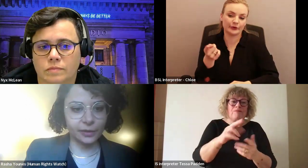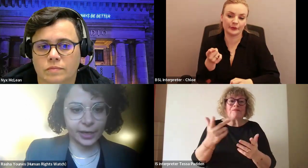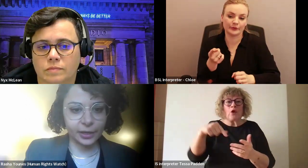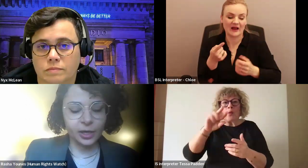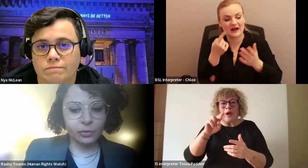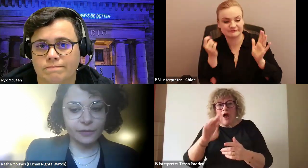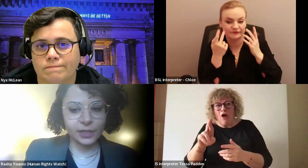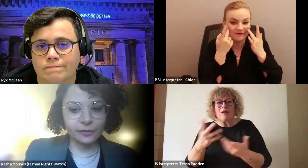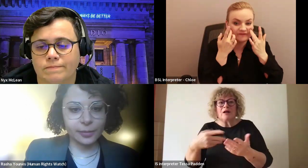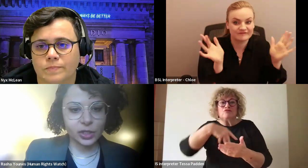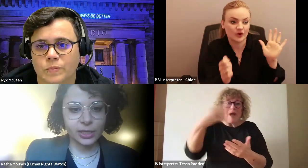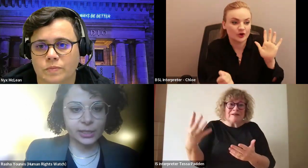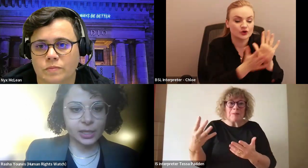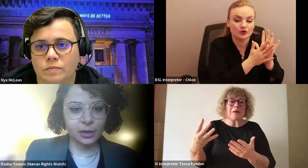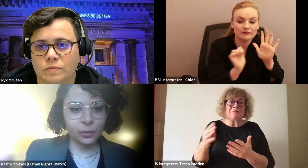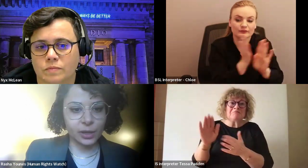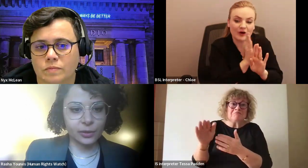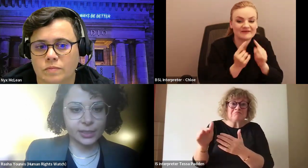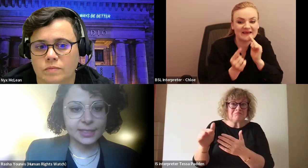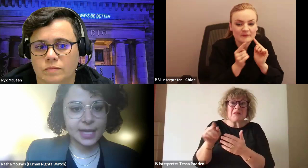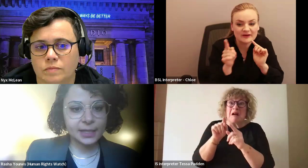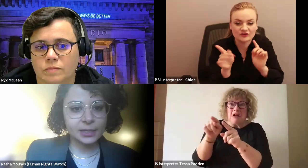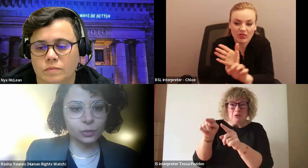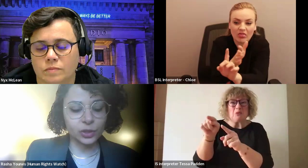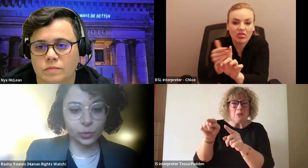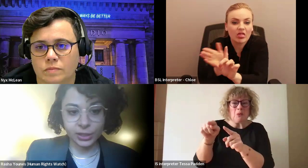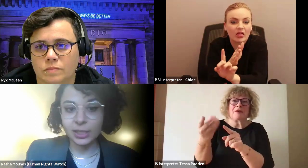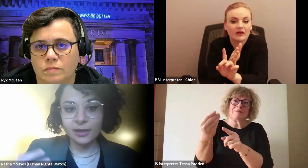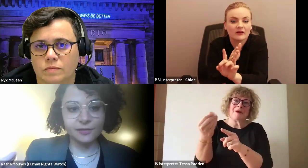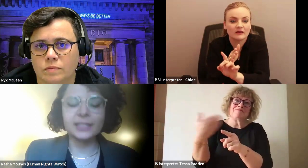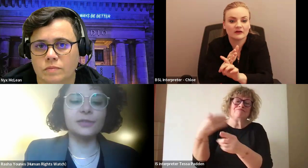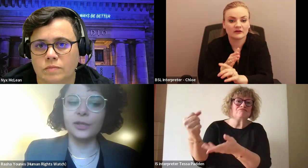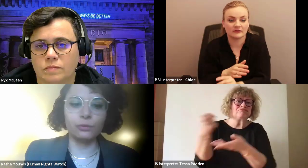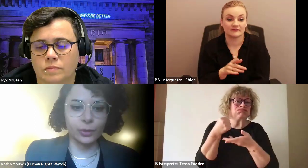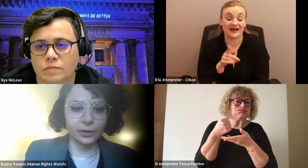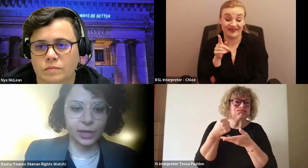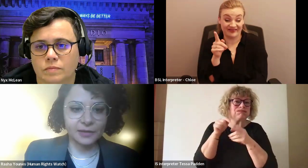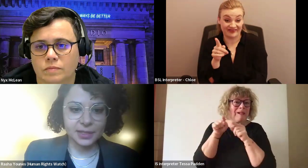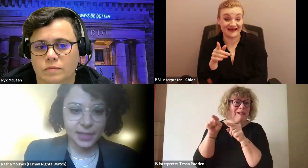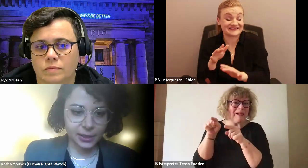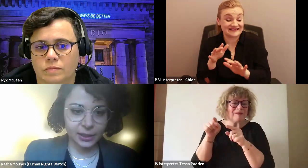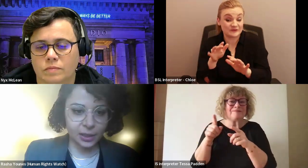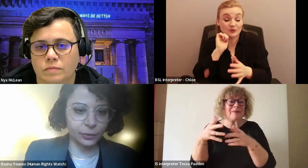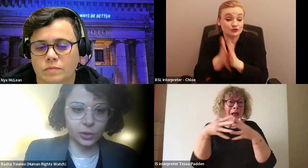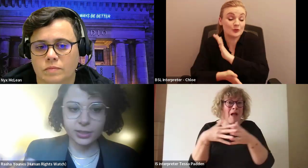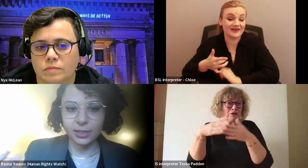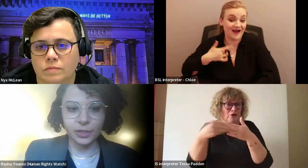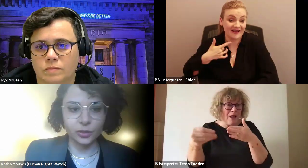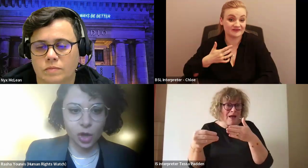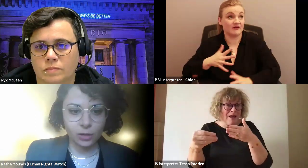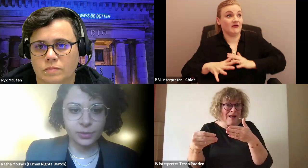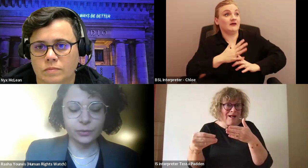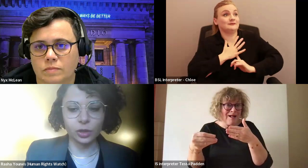and reveal their private information without their consent, which would effectively ruin their lives entirely. It would